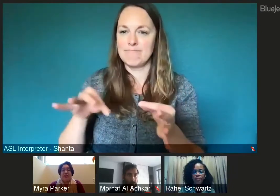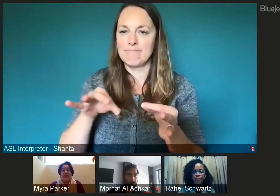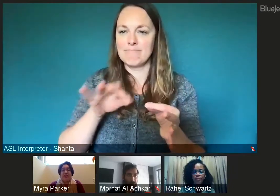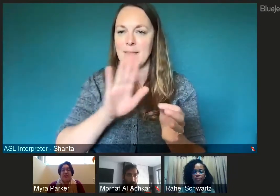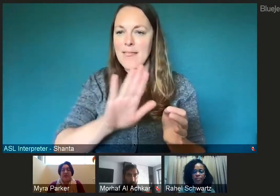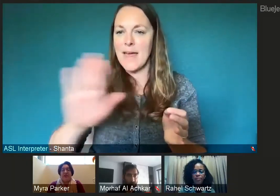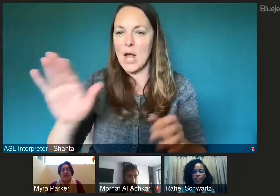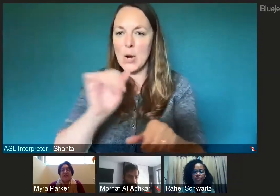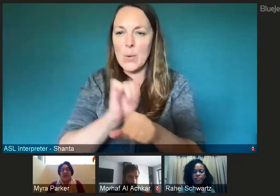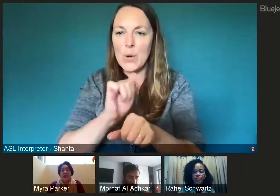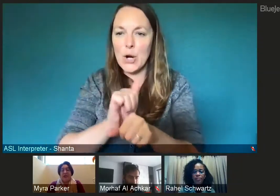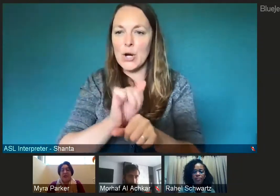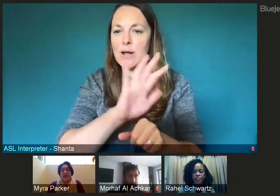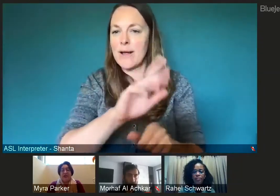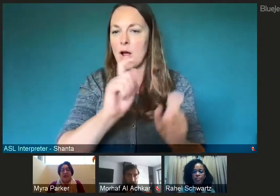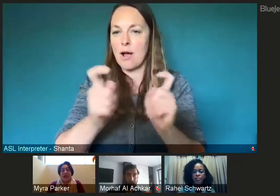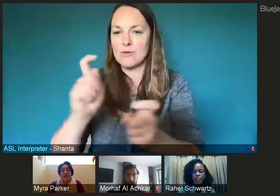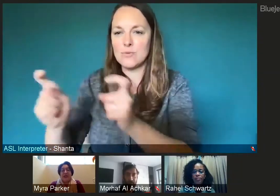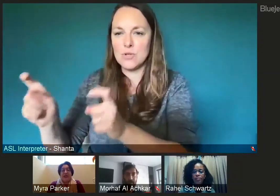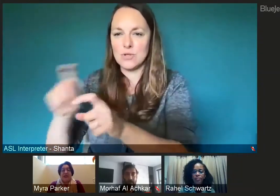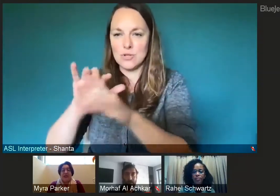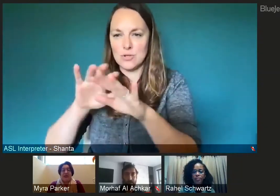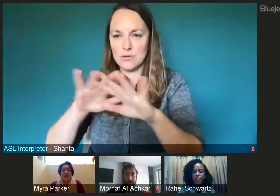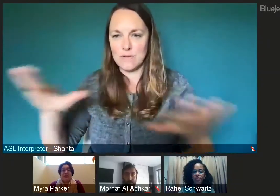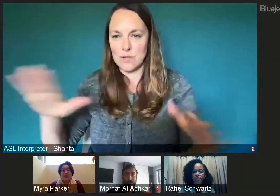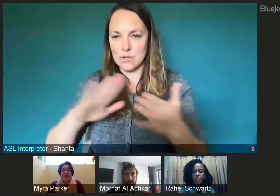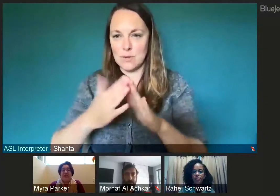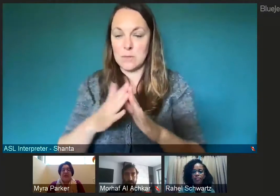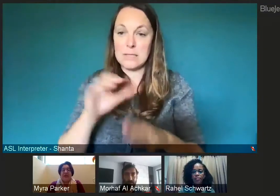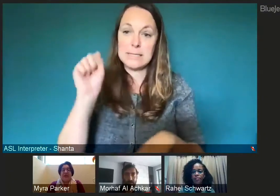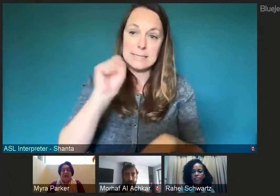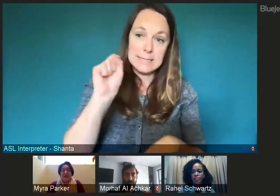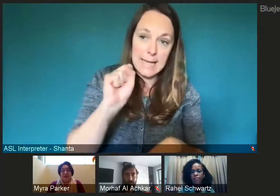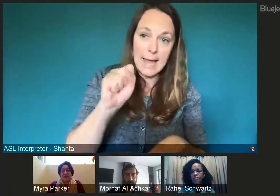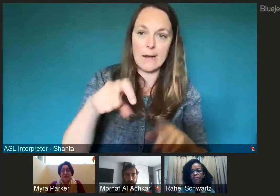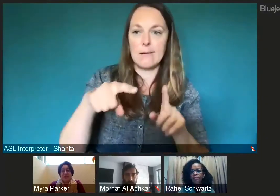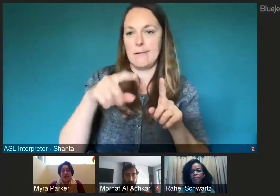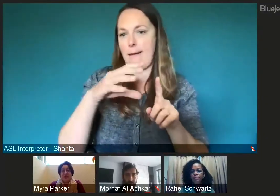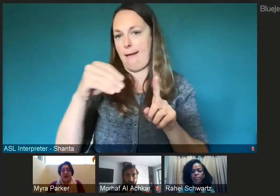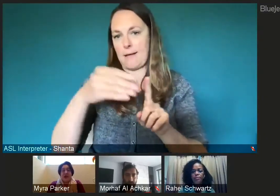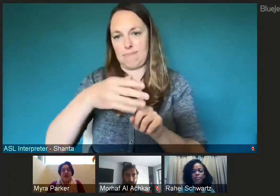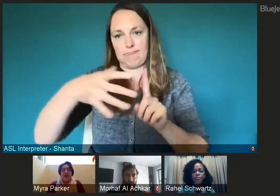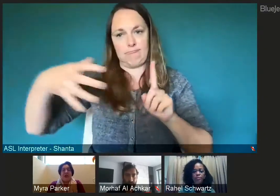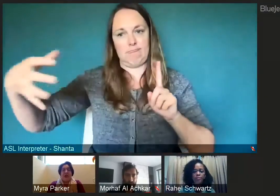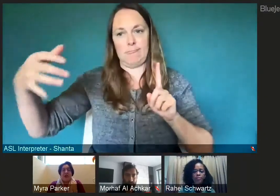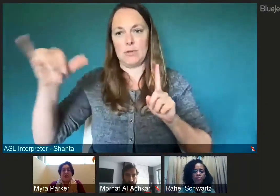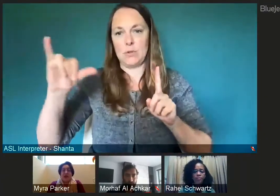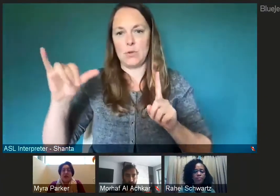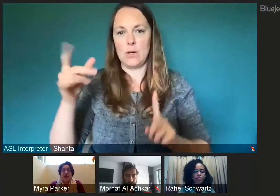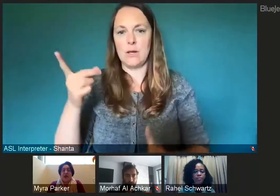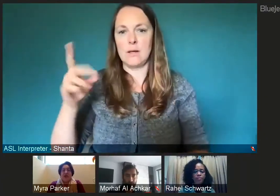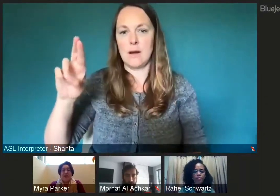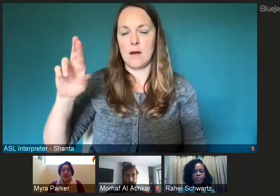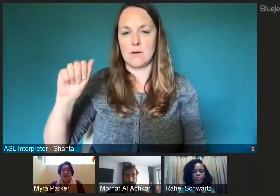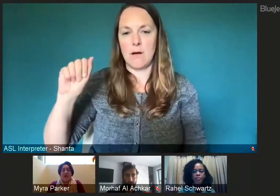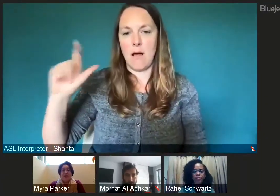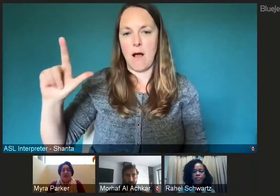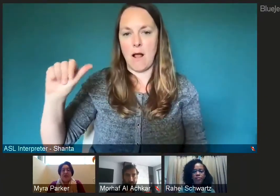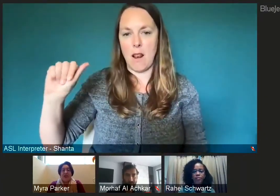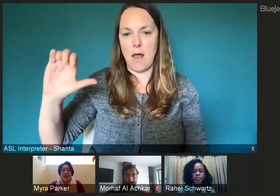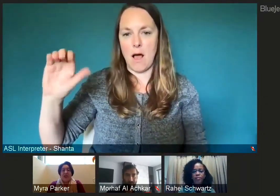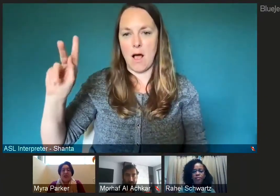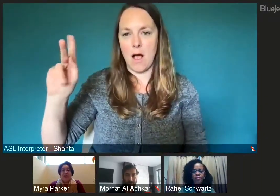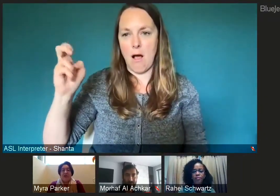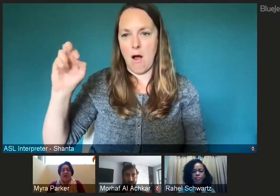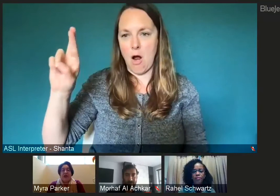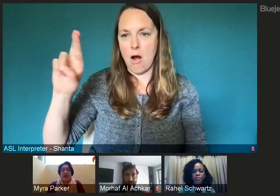to diverse communities in the greater Seattle area and beyond. Dr. Al-Ashkar is a family